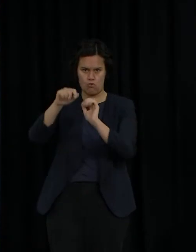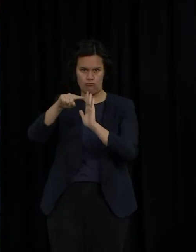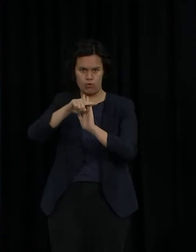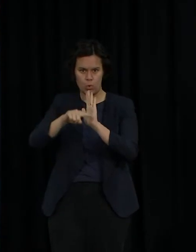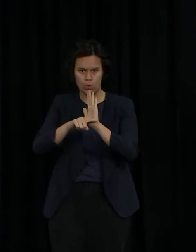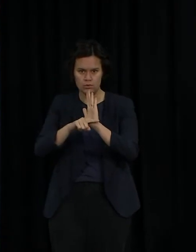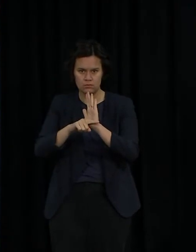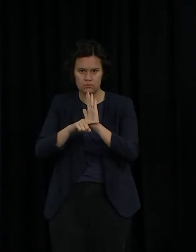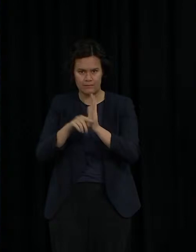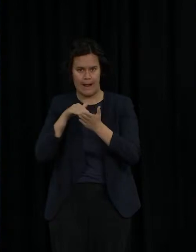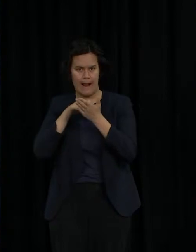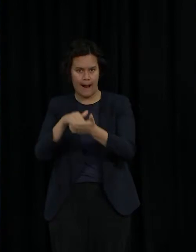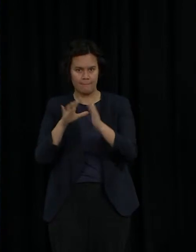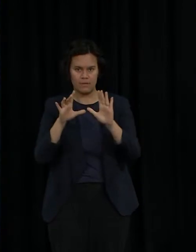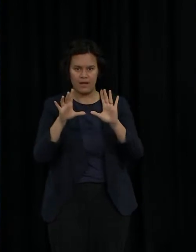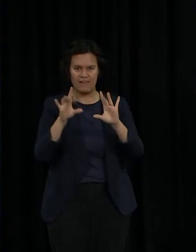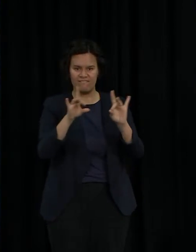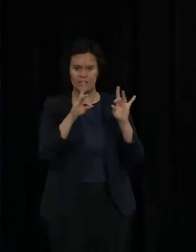appropriate PPE.